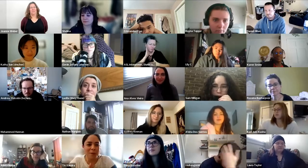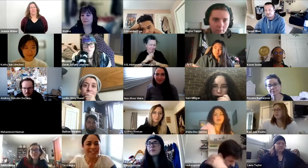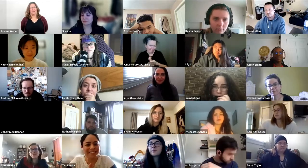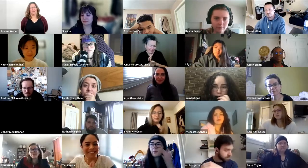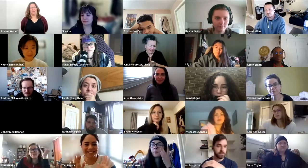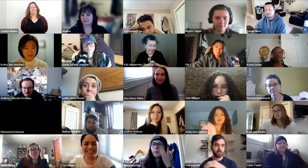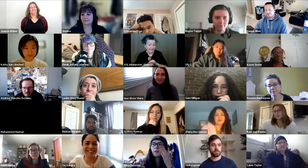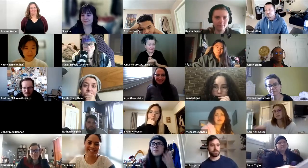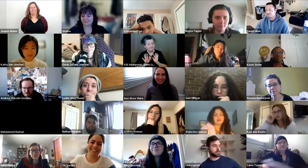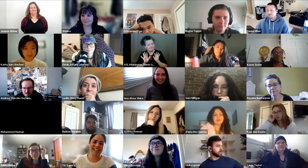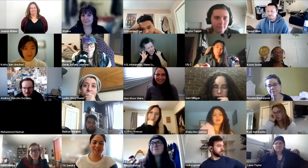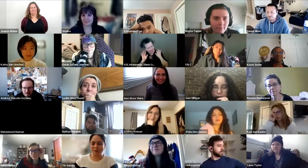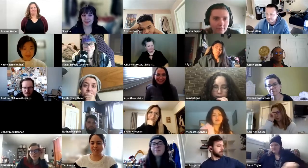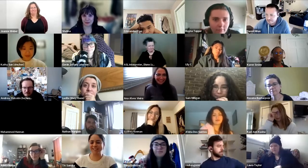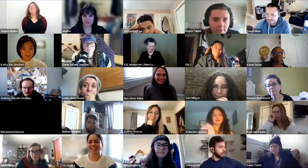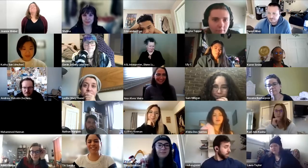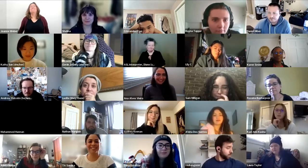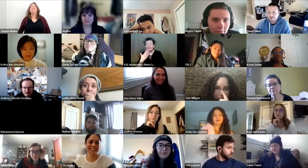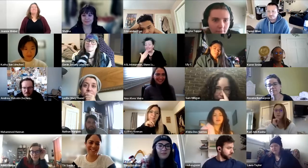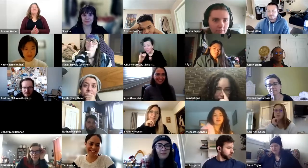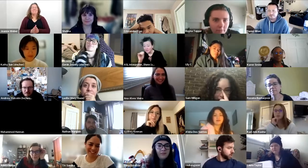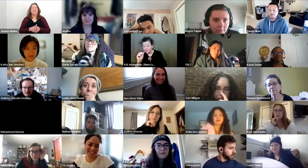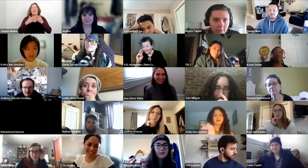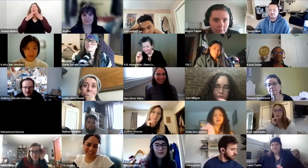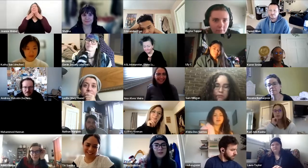that will be all. Thank you, Joanne.